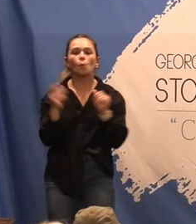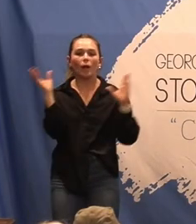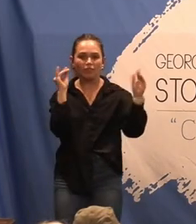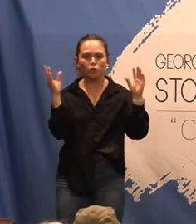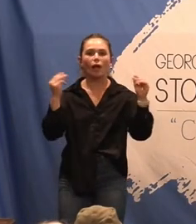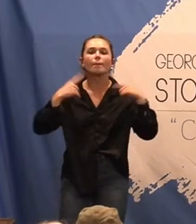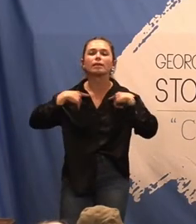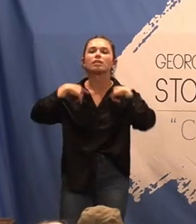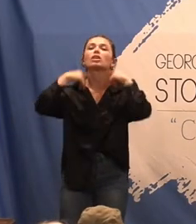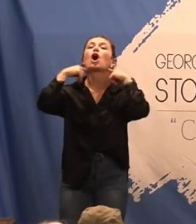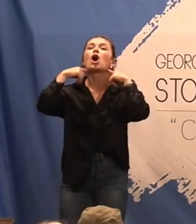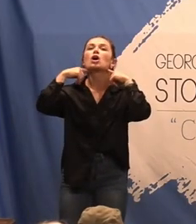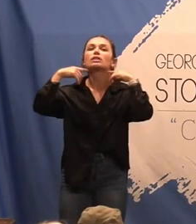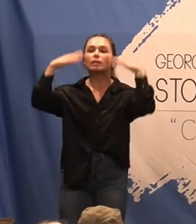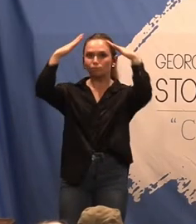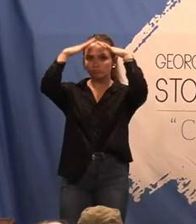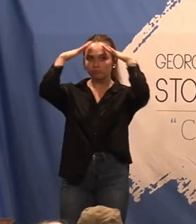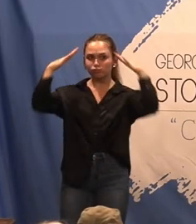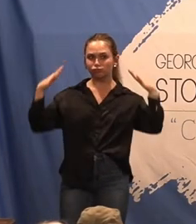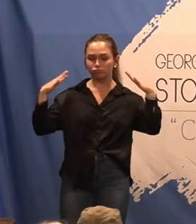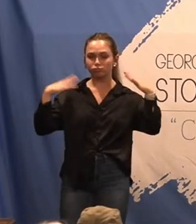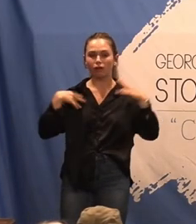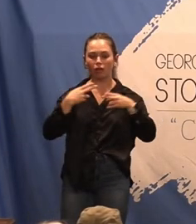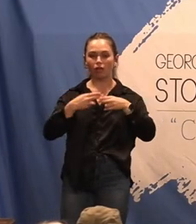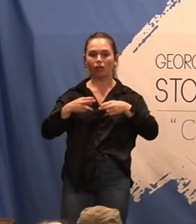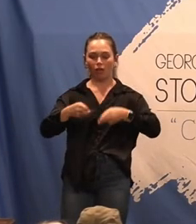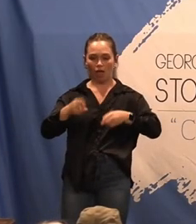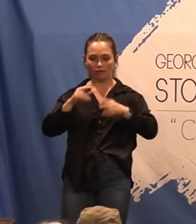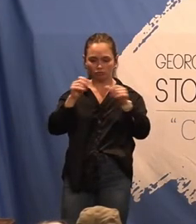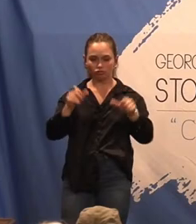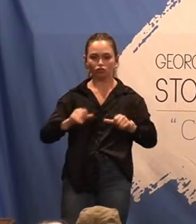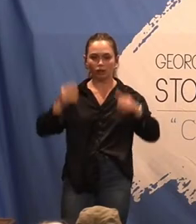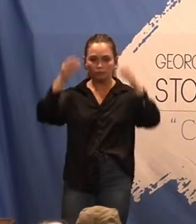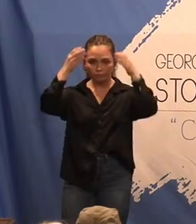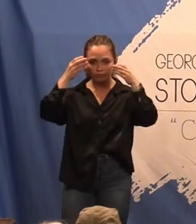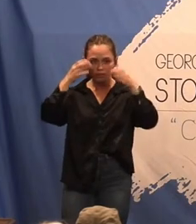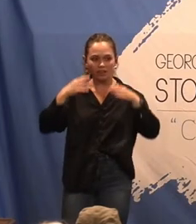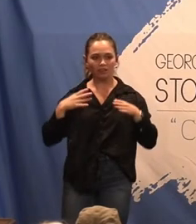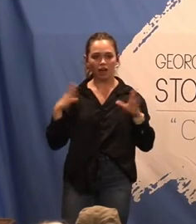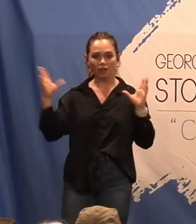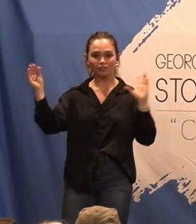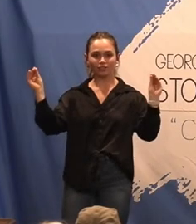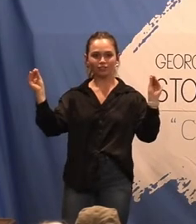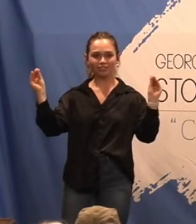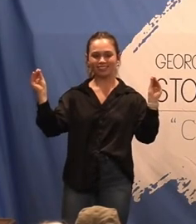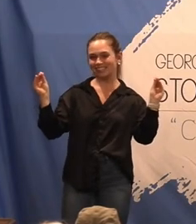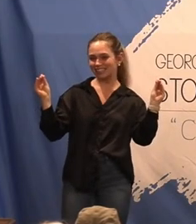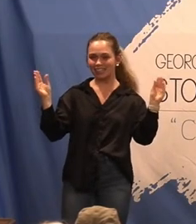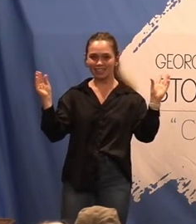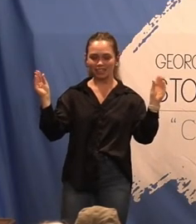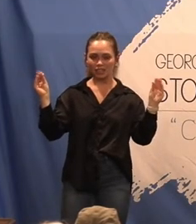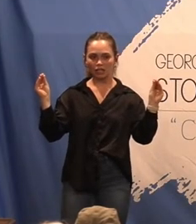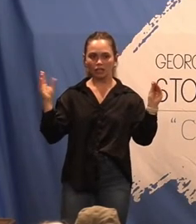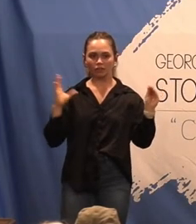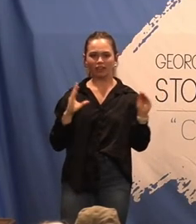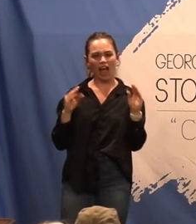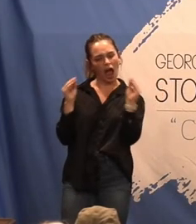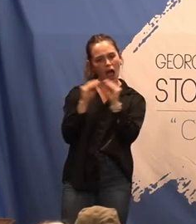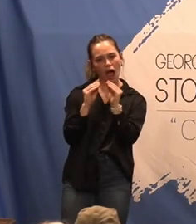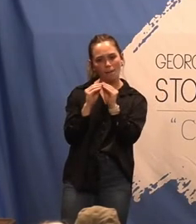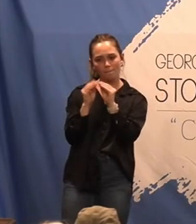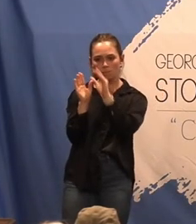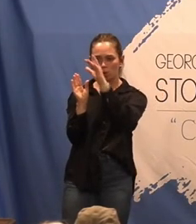their long necks and their flat-brimmed boaters and their egg-shaped crowns, they had more claws and smarts. They had more claws